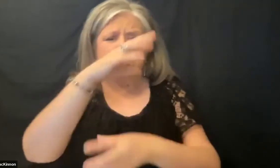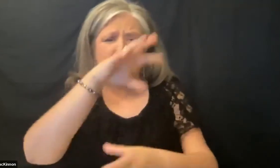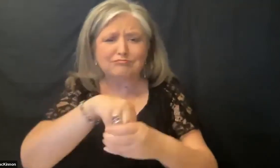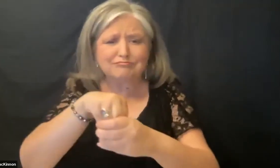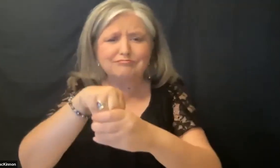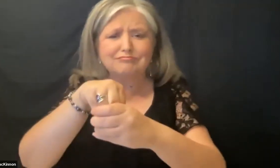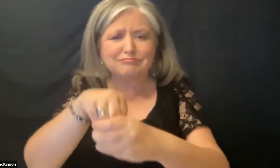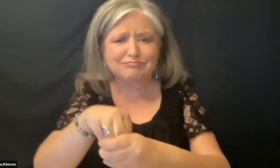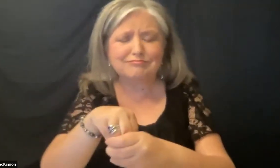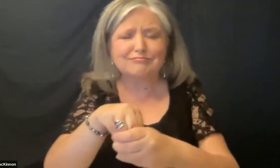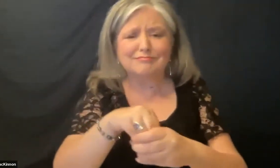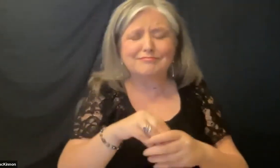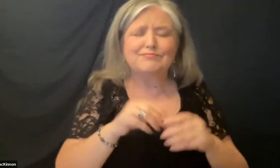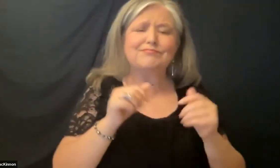The only way I knew.